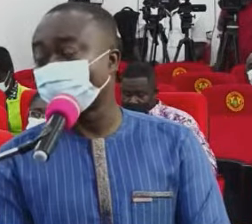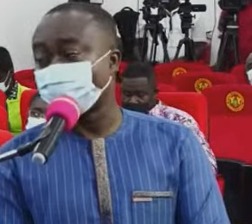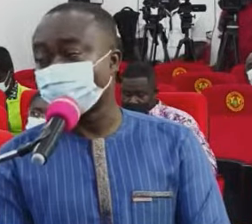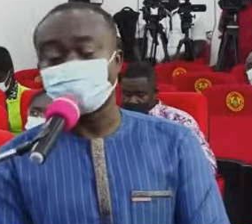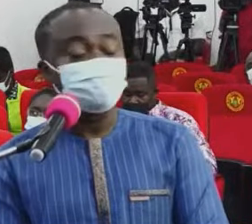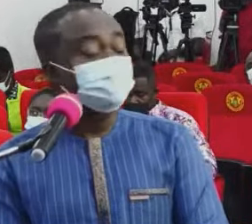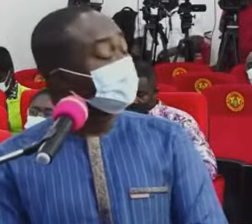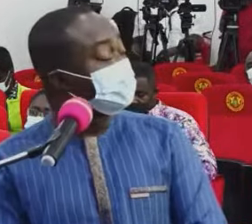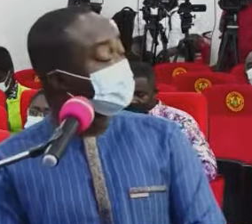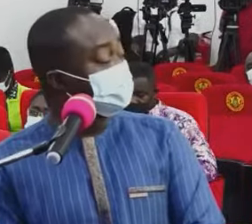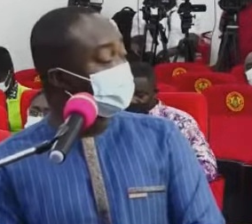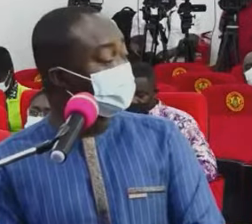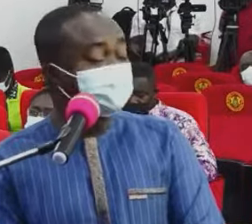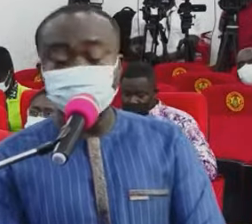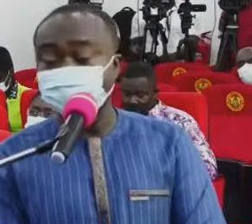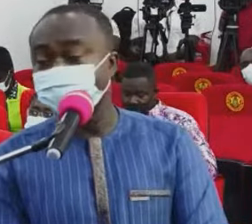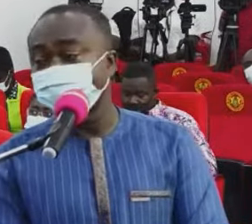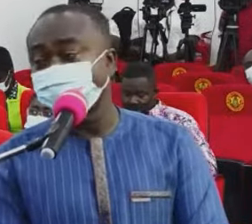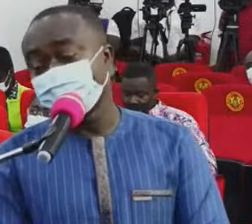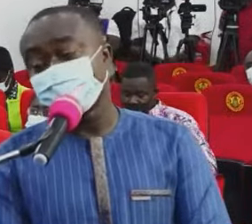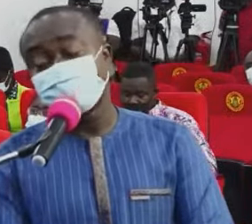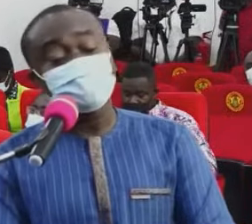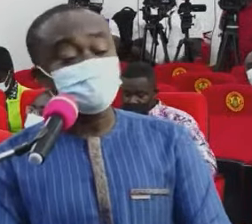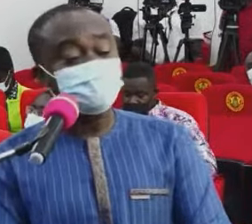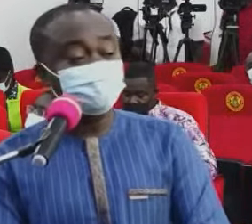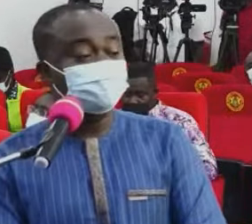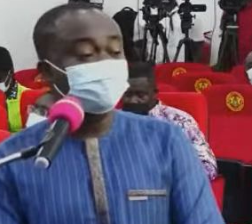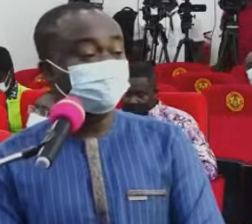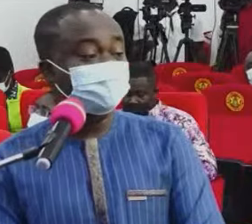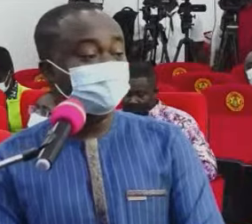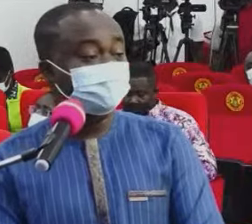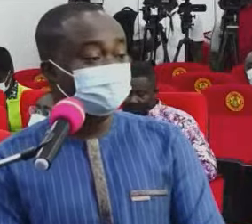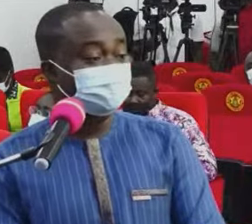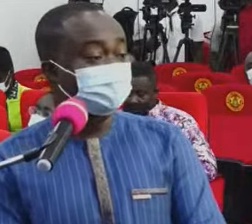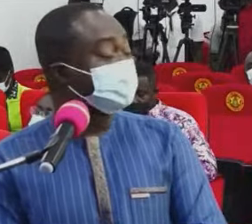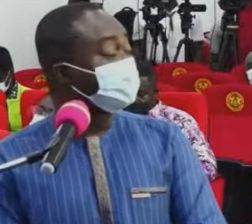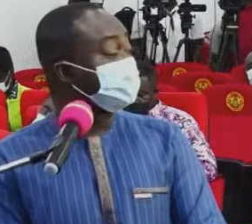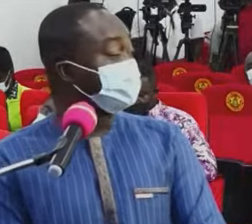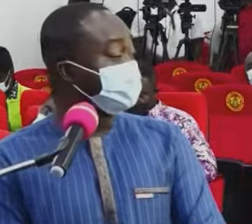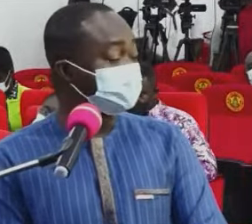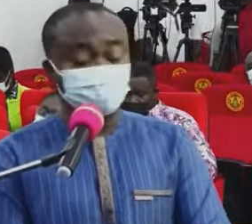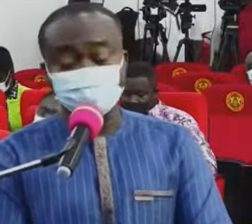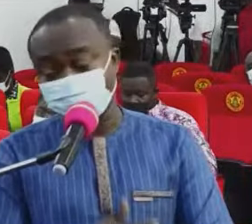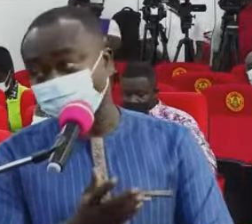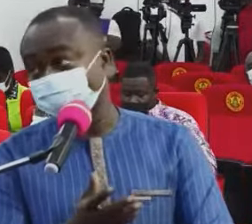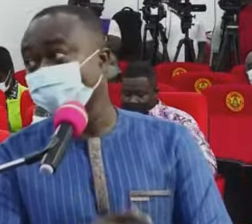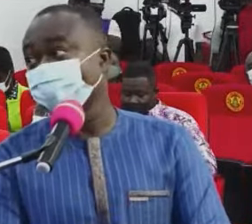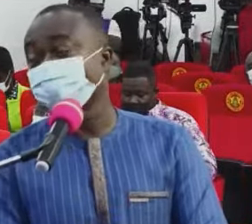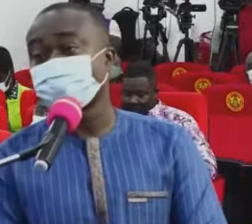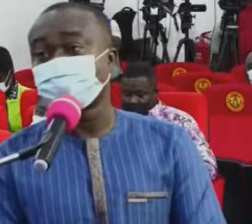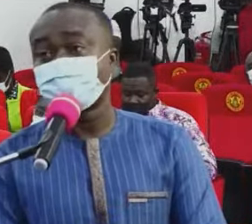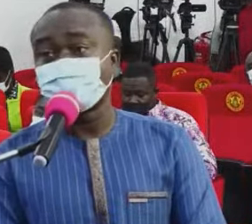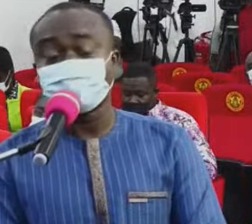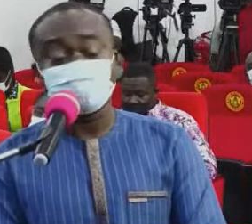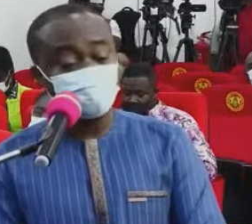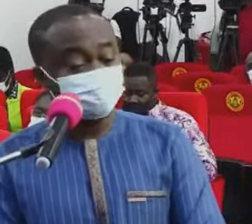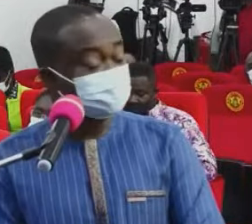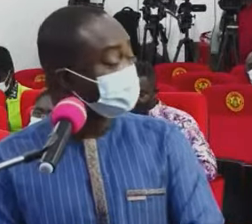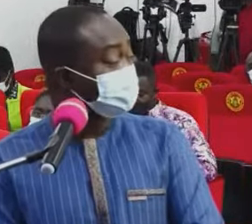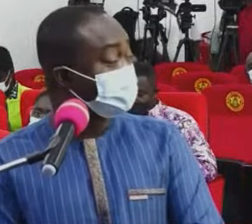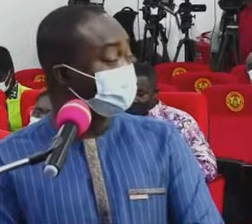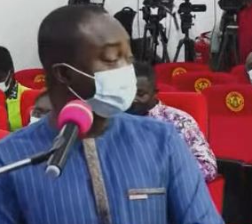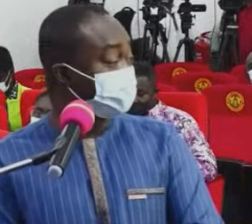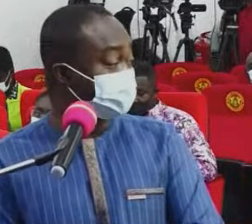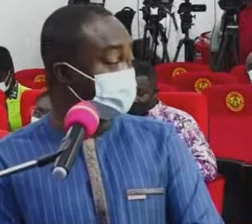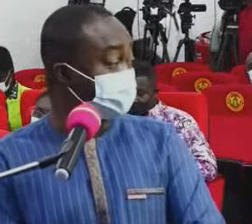Ghanaian law is that to declare somebody dead, you should produce the